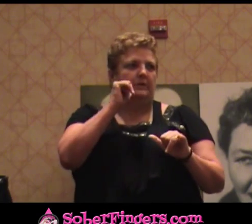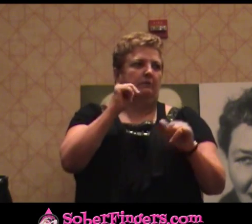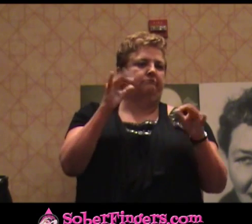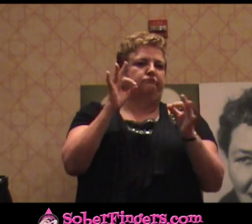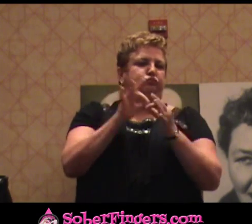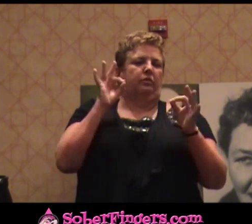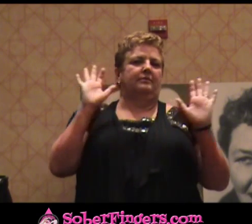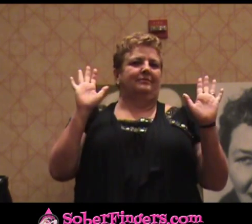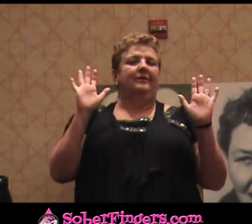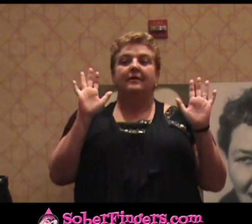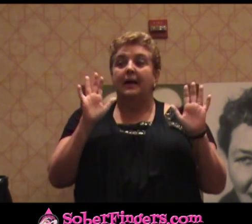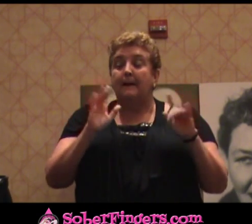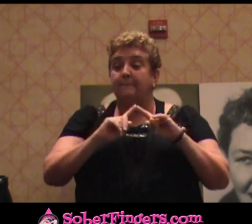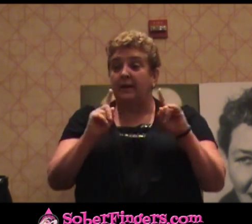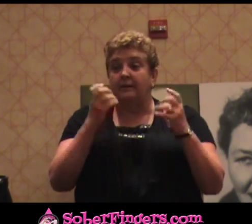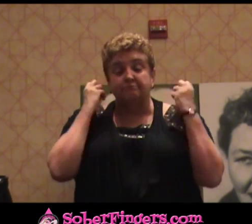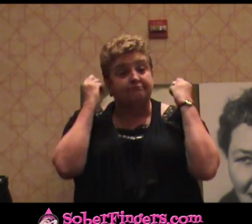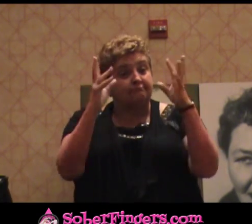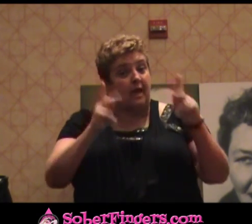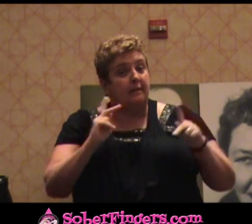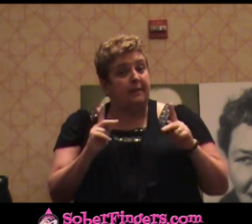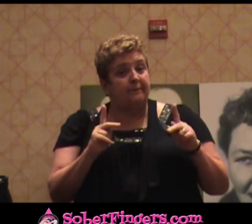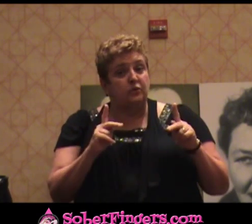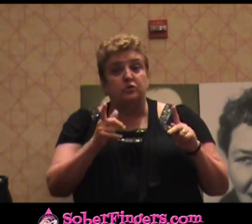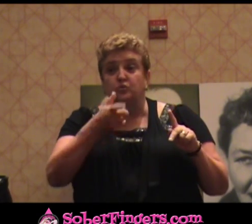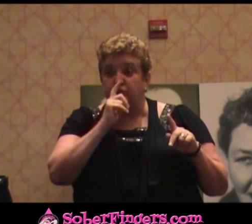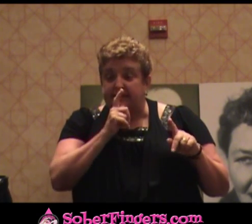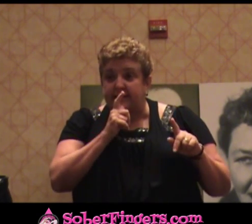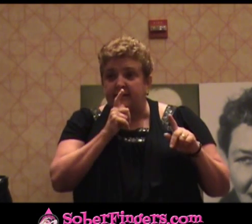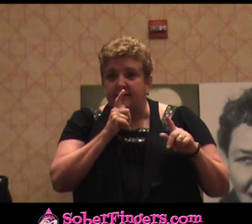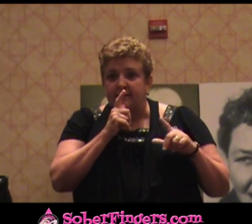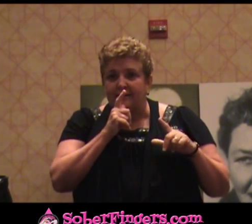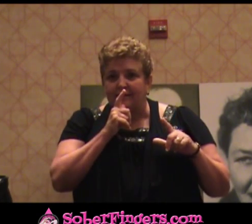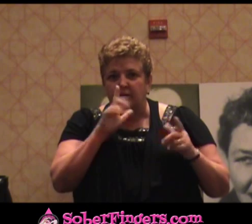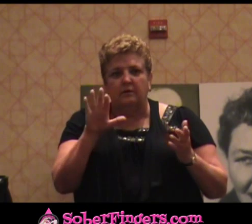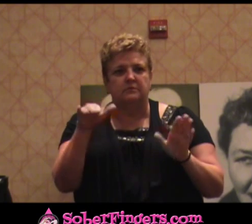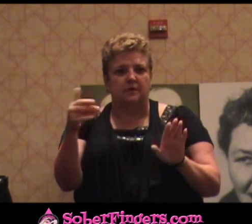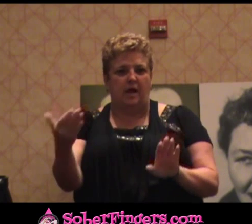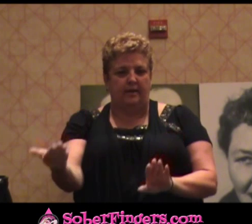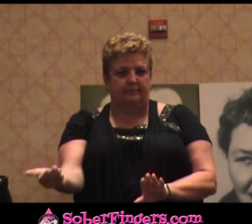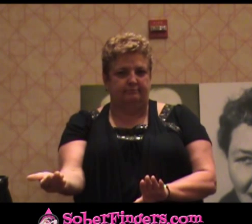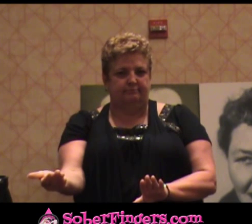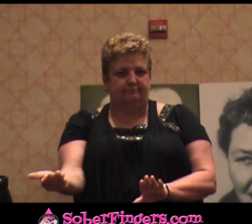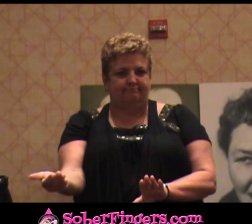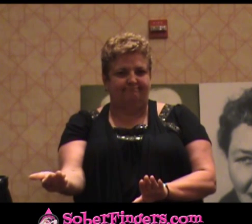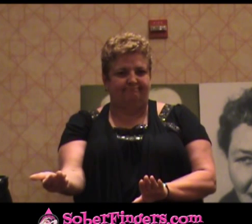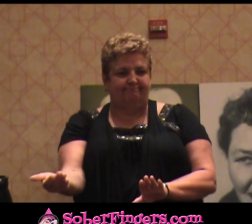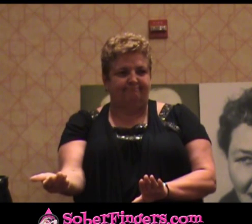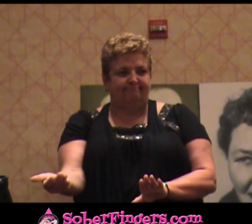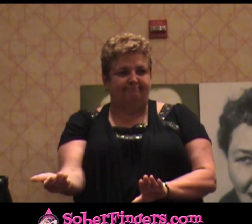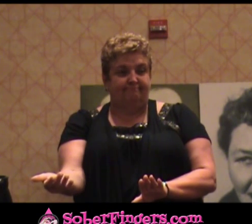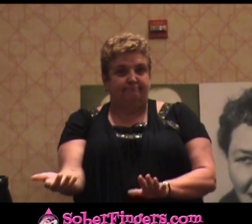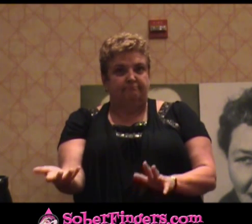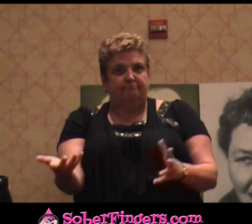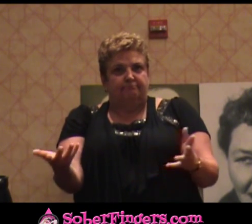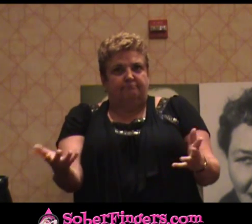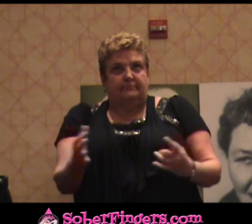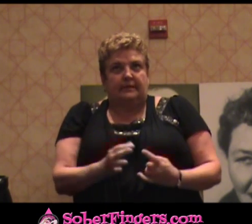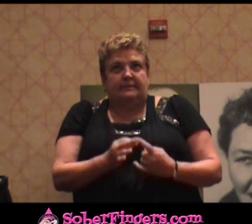But there are a lot of people who drink and die. And that's just there before the grace of God go I. And